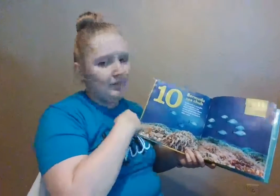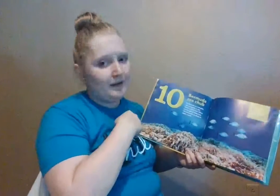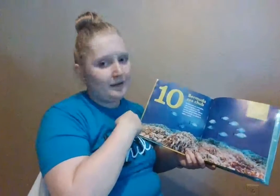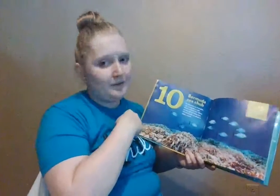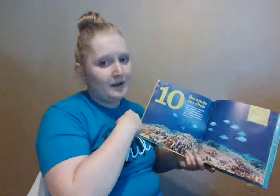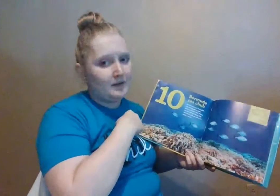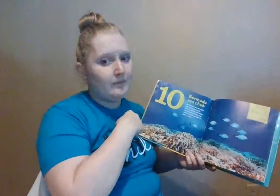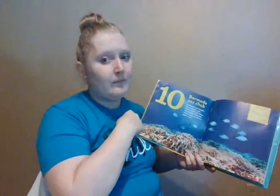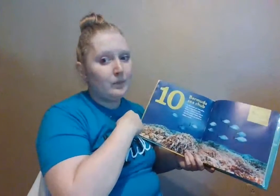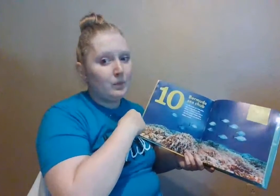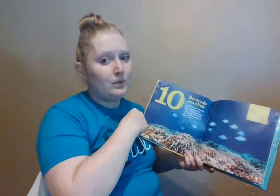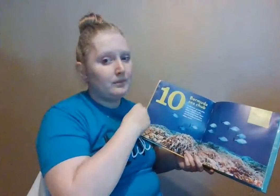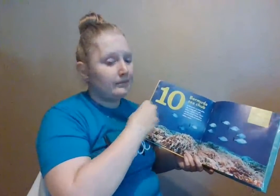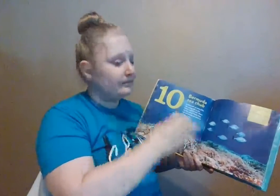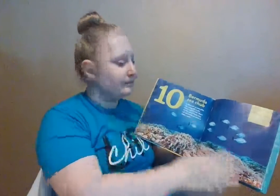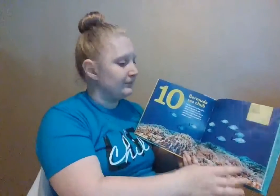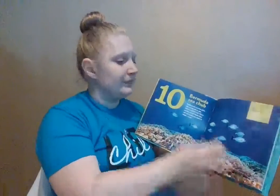to find some food.